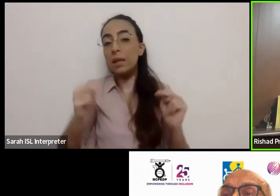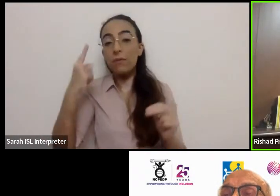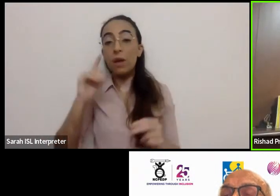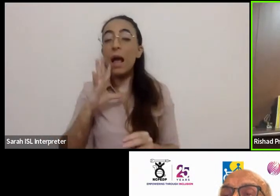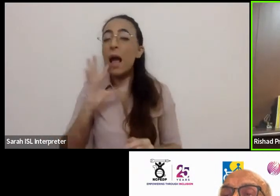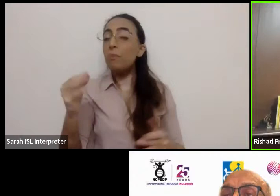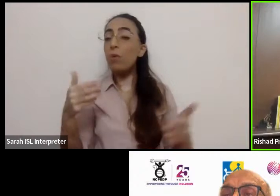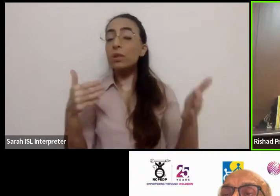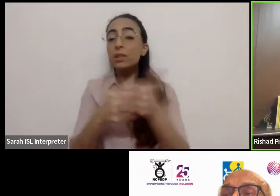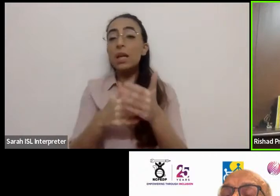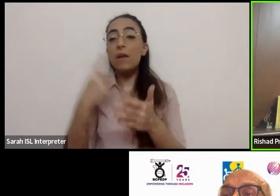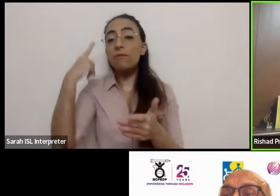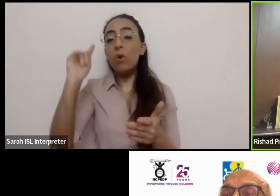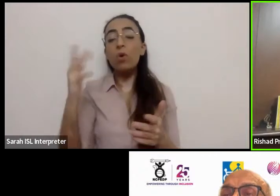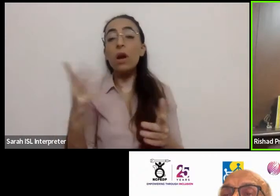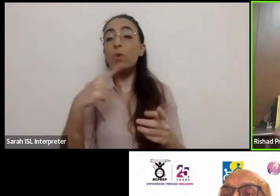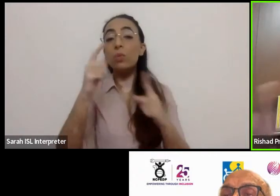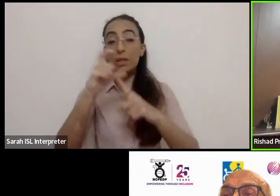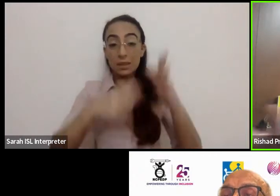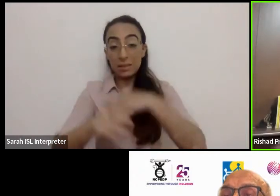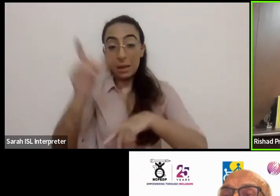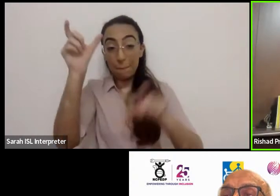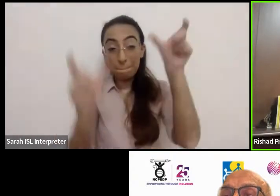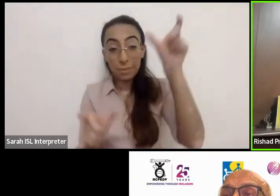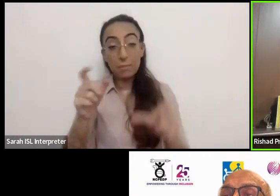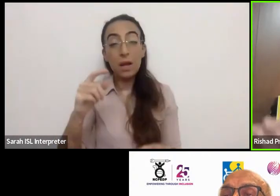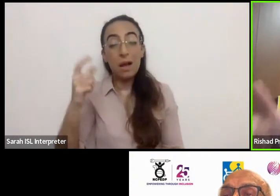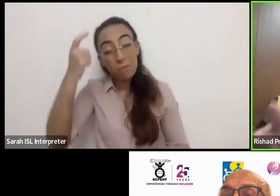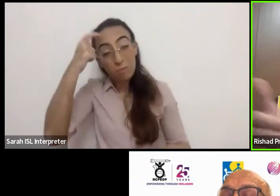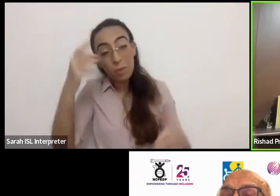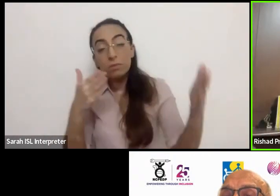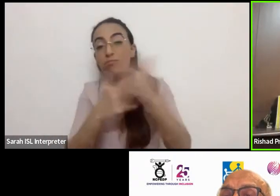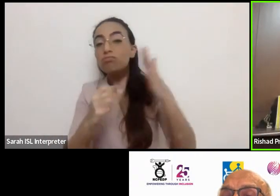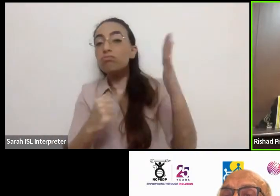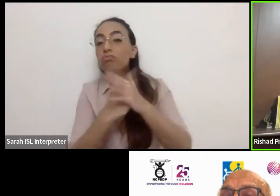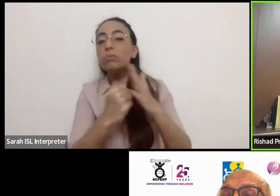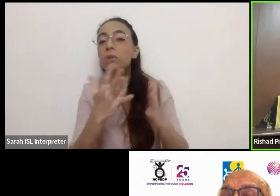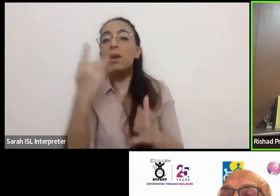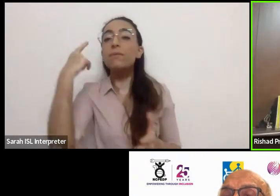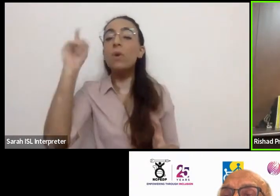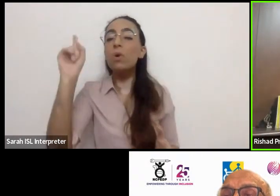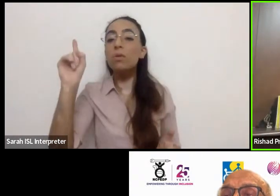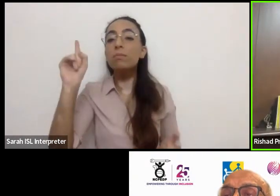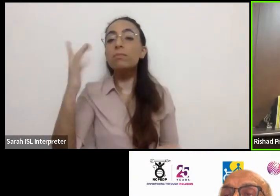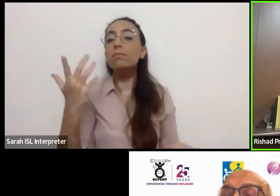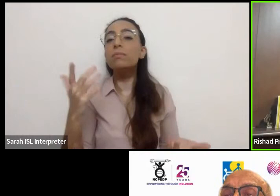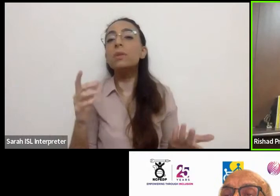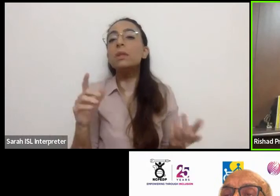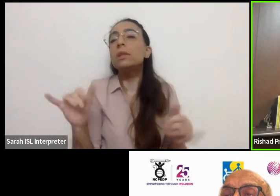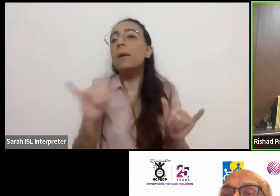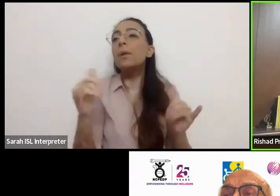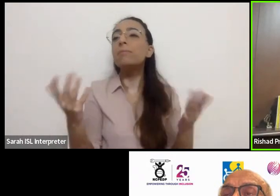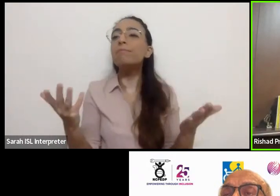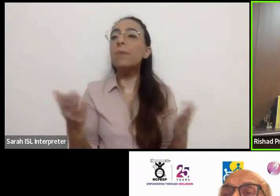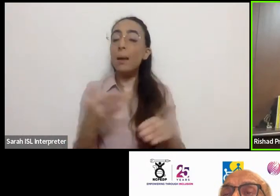people with disability face in terms of being part of organizations, especially in the